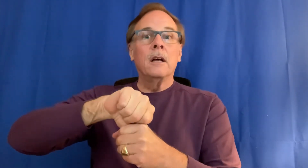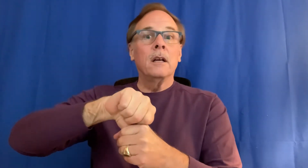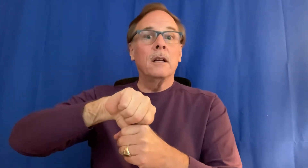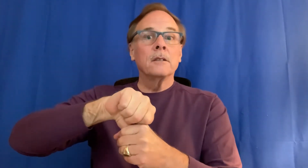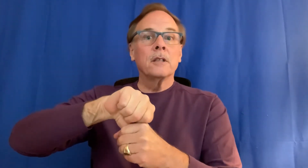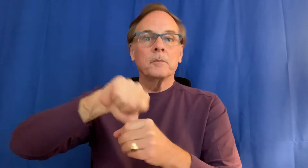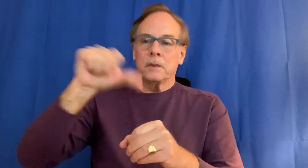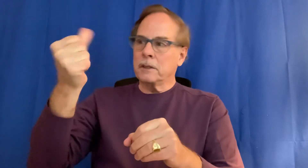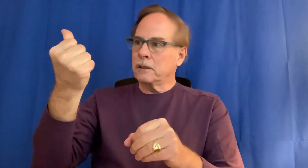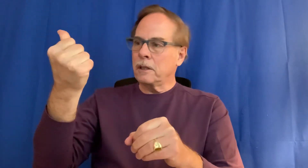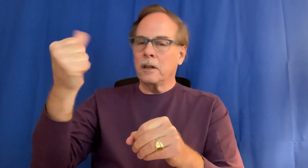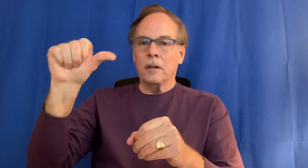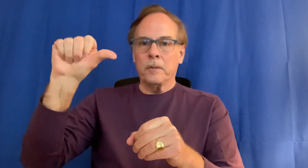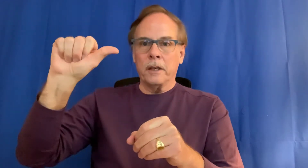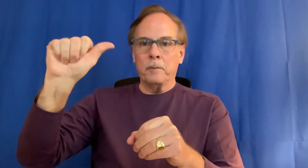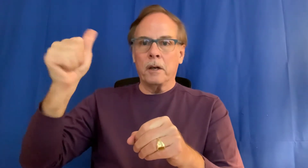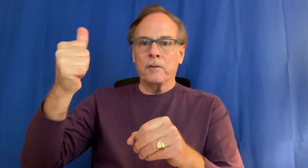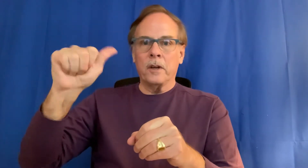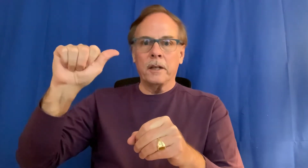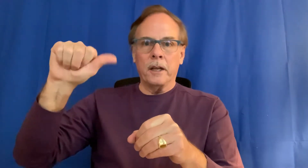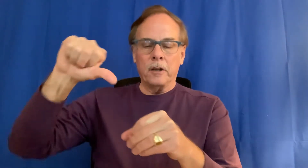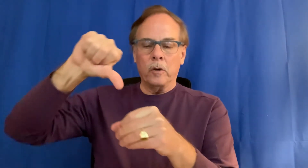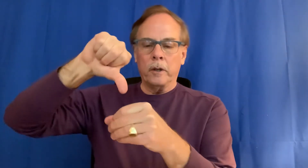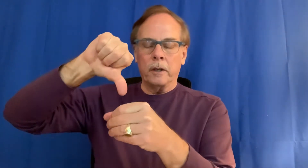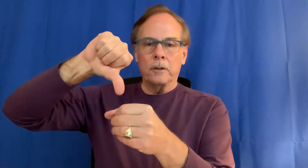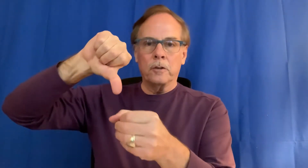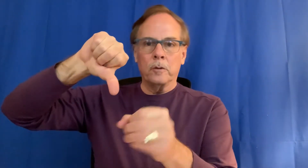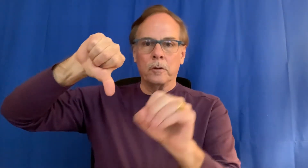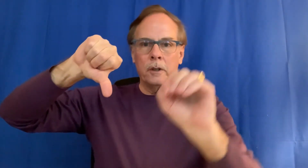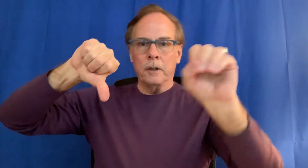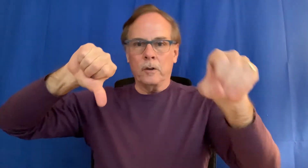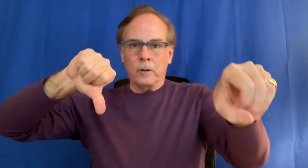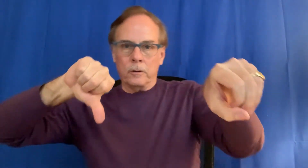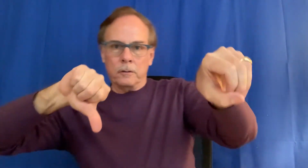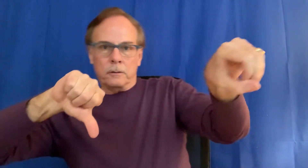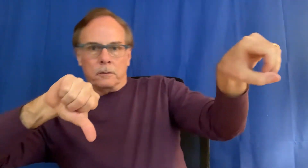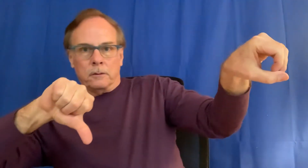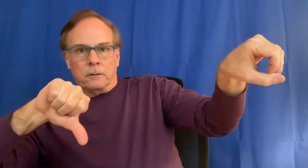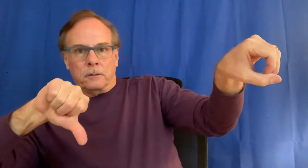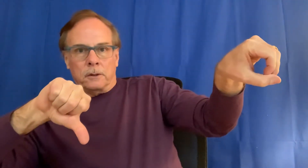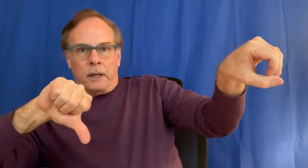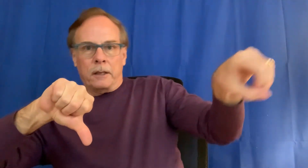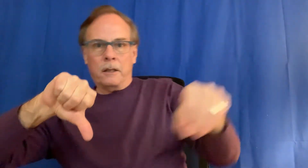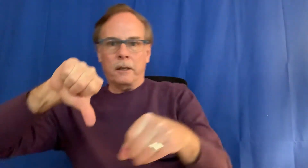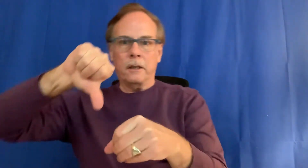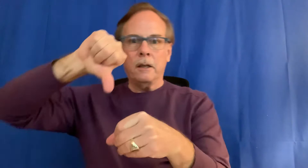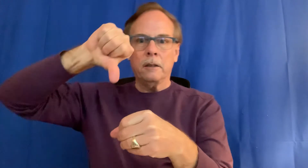And that's the thumb, the modified A going into the hand like that.